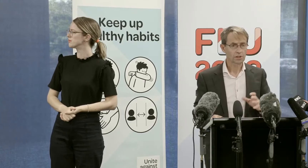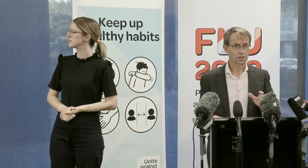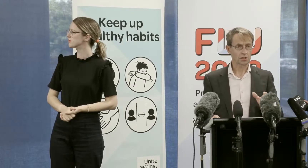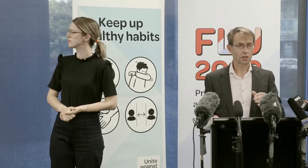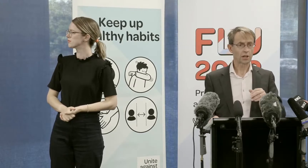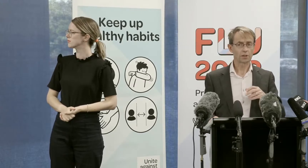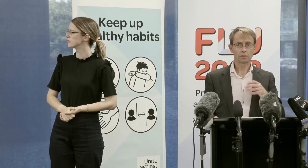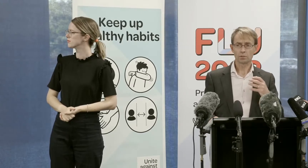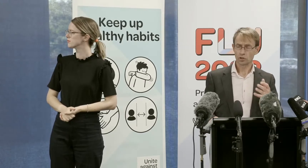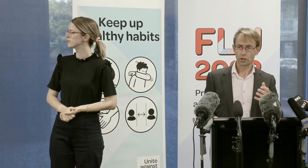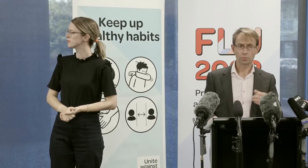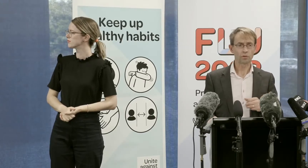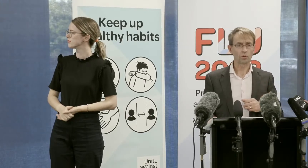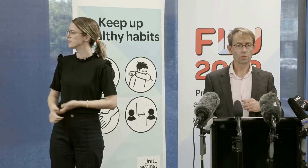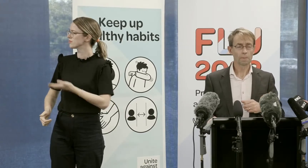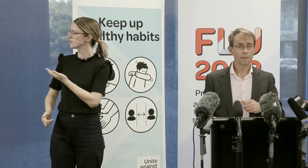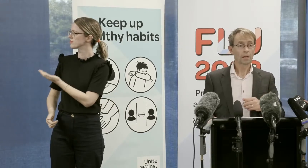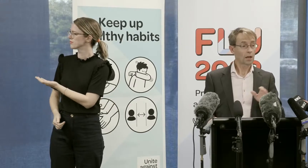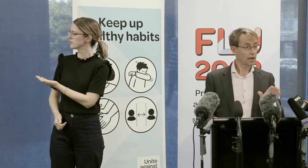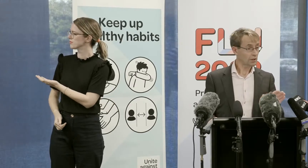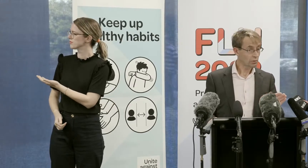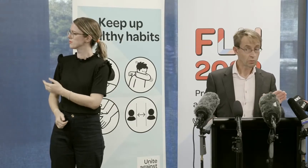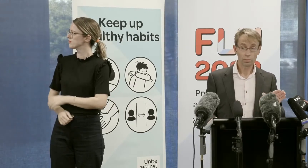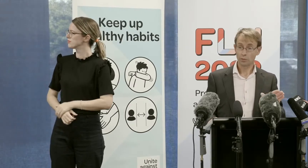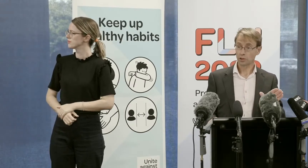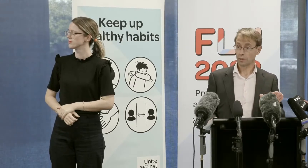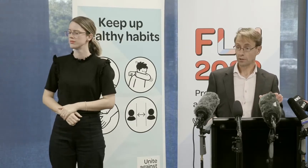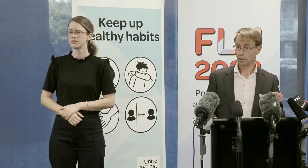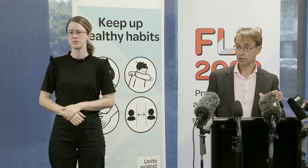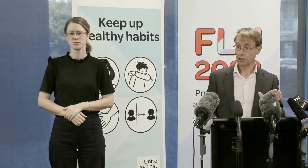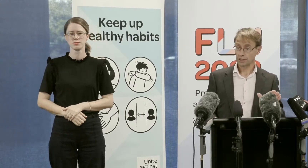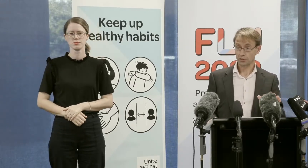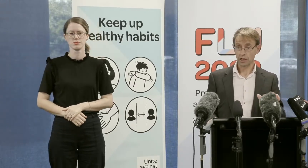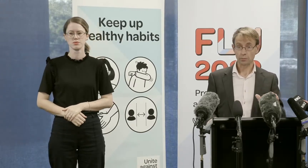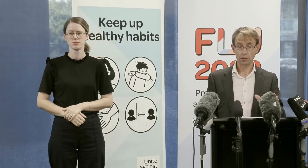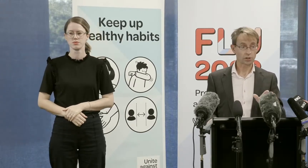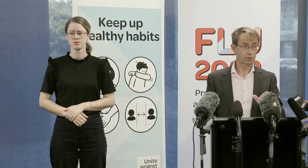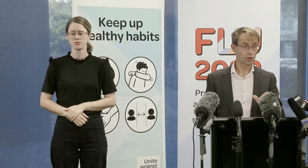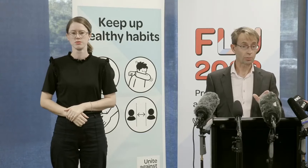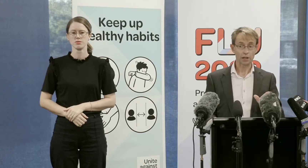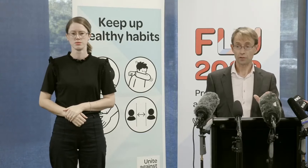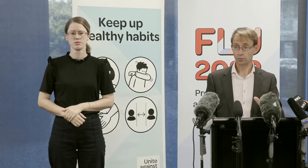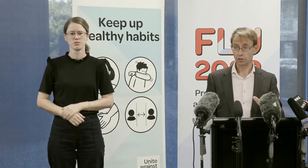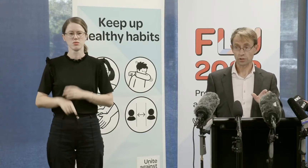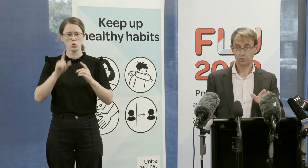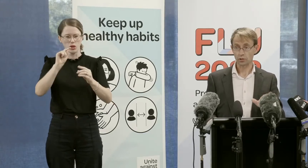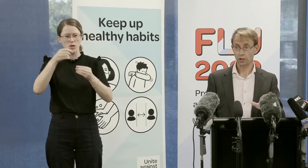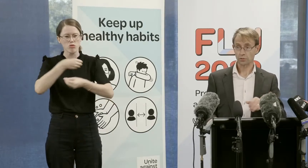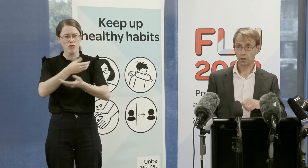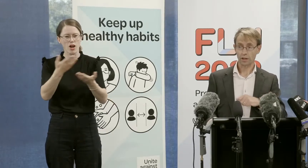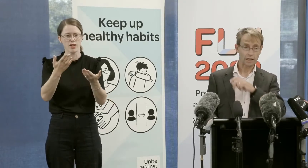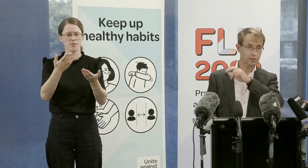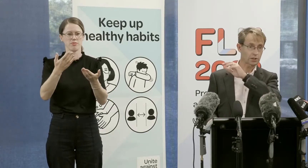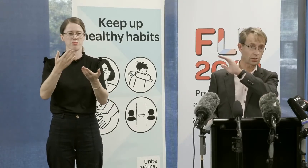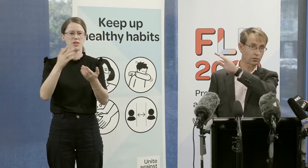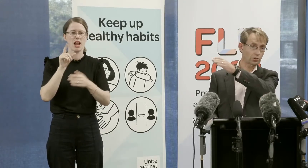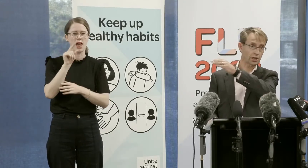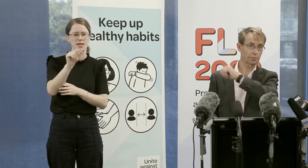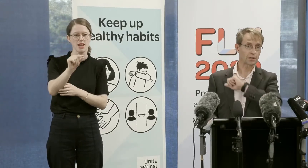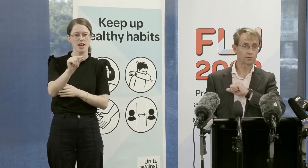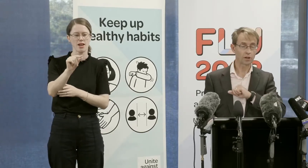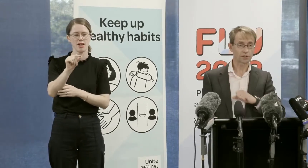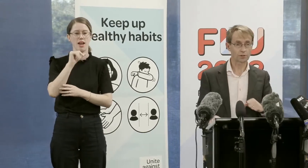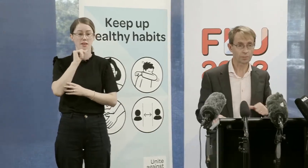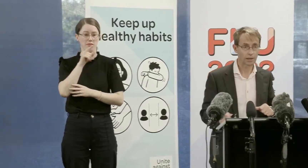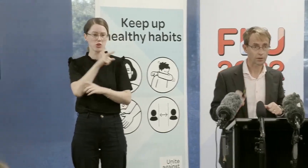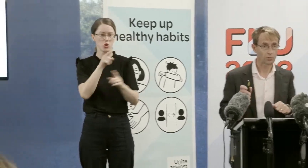all, and this is a slide we've shown before, and we will be able to make the slides available in soft copy afterwards if you'd like to either ask Luke, who's our